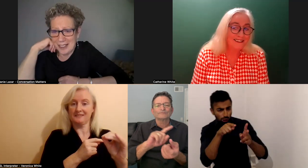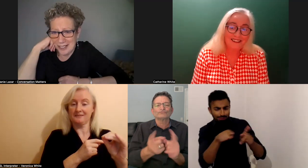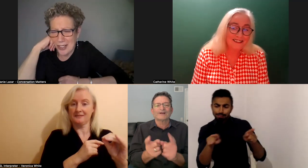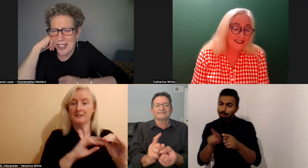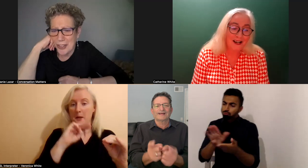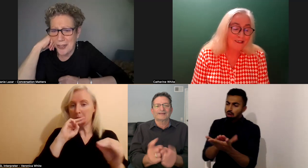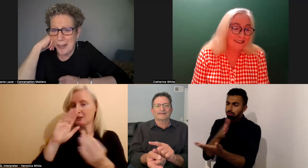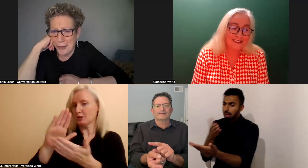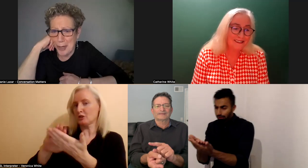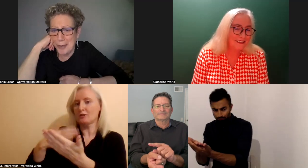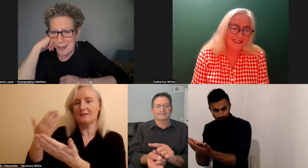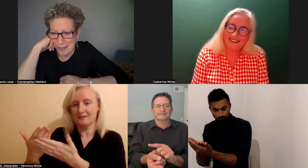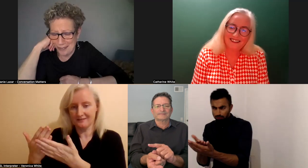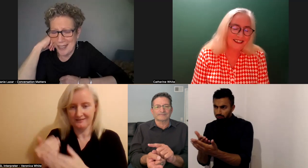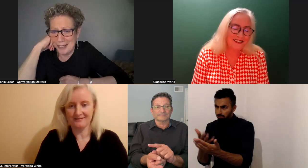That's a